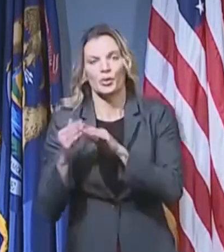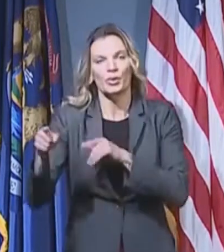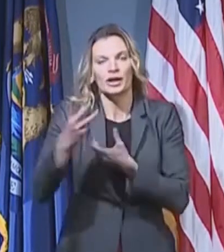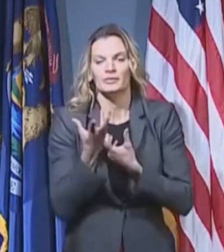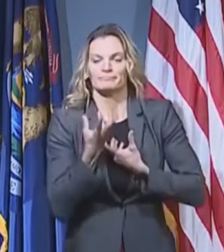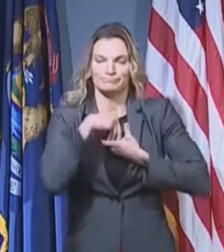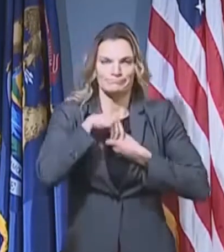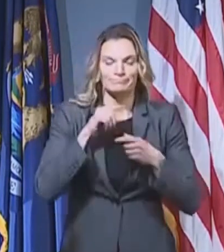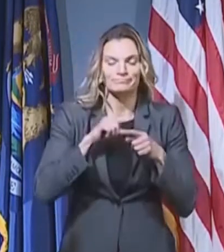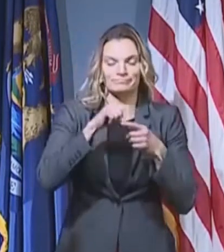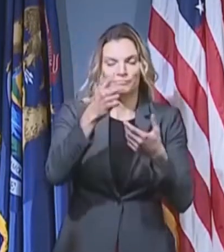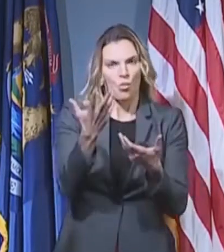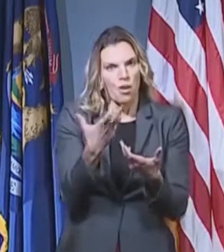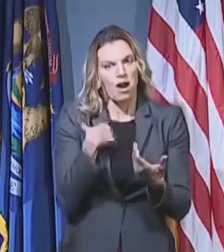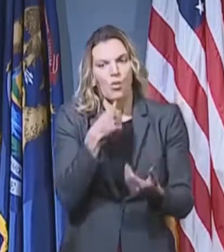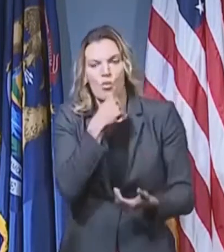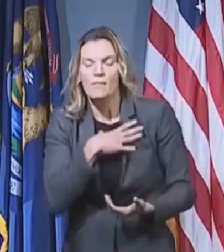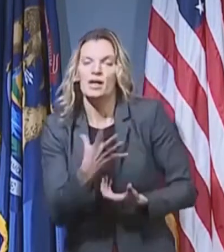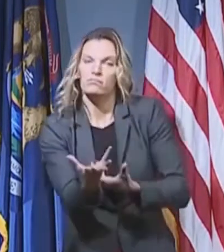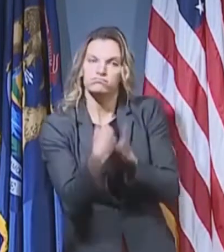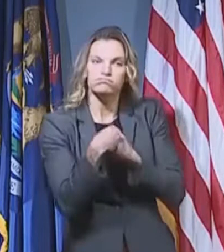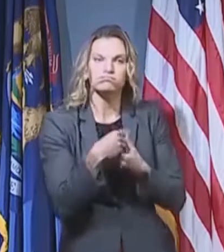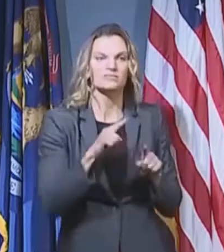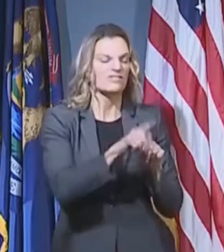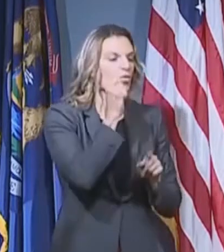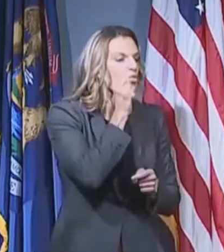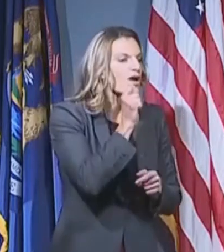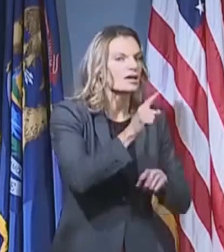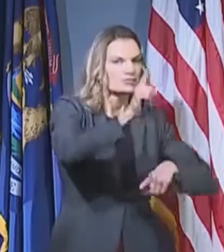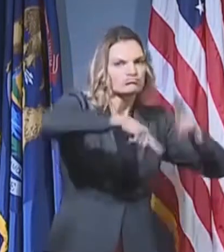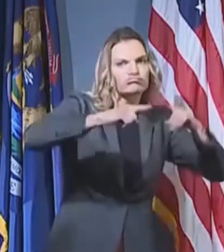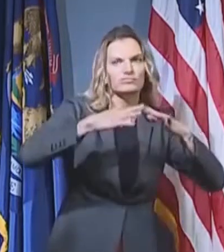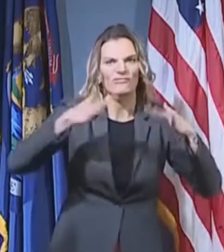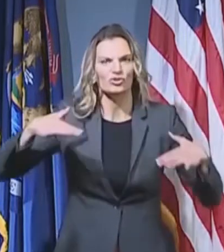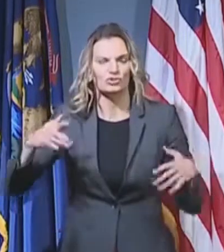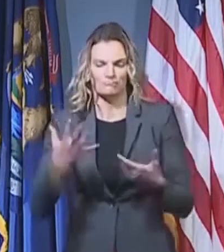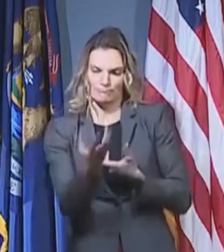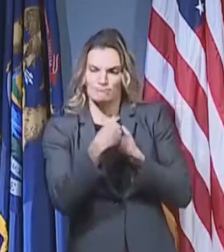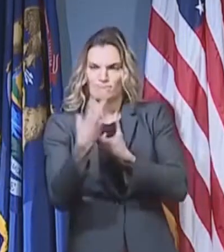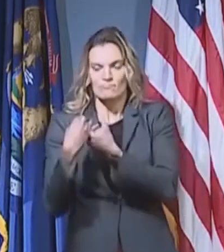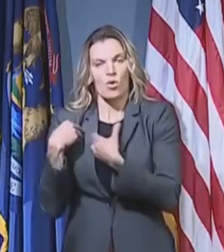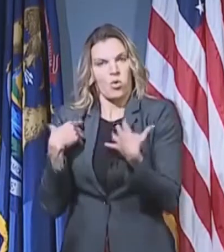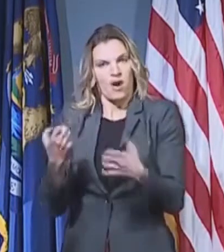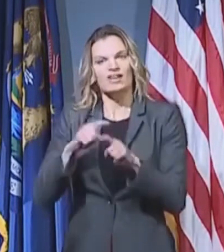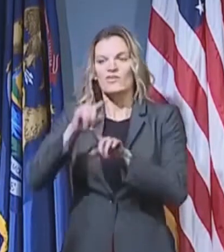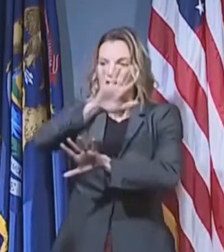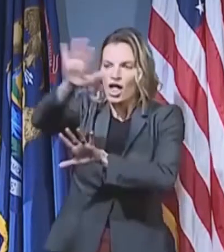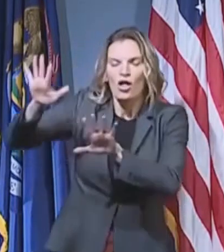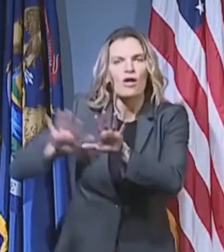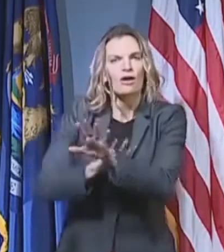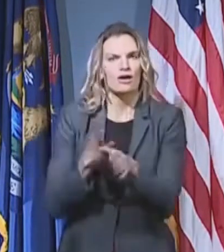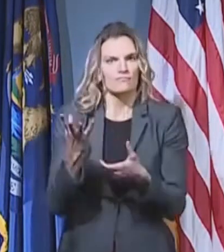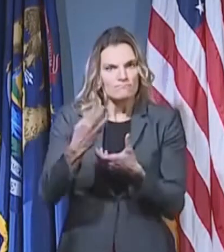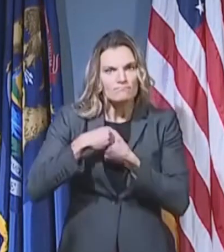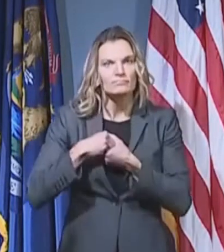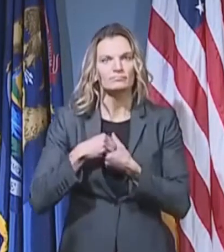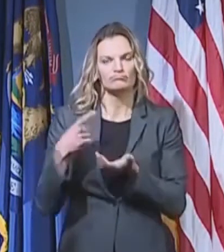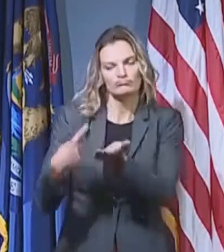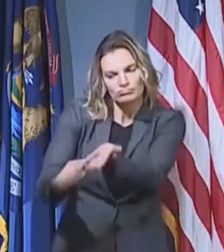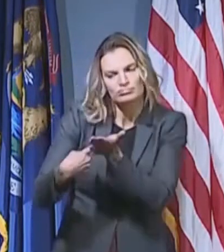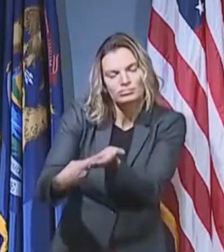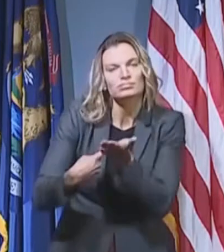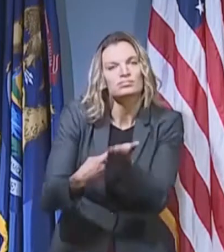the socioeconomic classes in Michigan and the geographic areas in Michigan at the table, in not